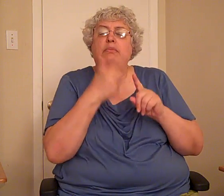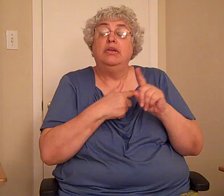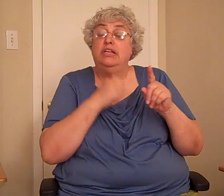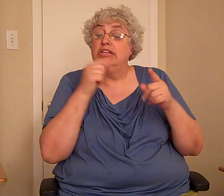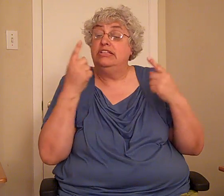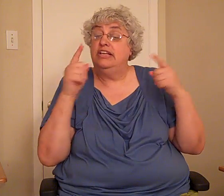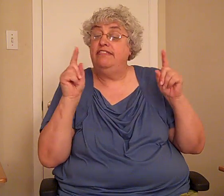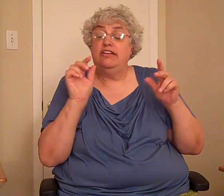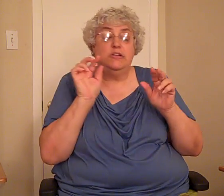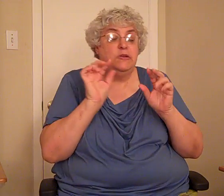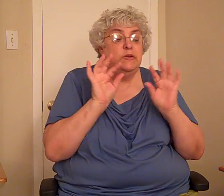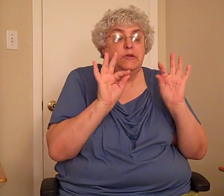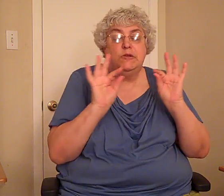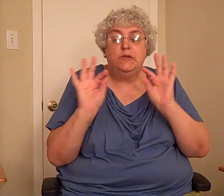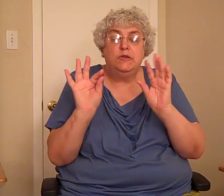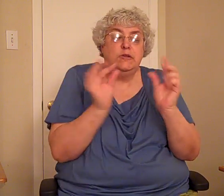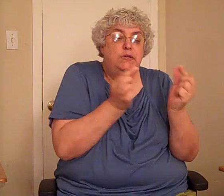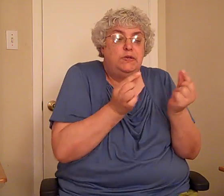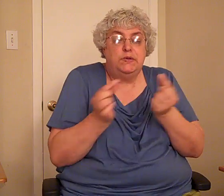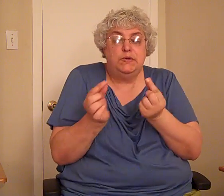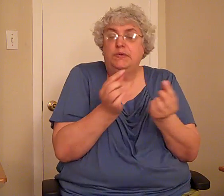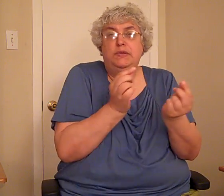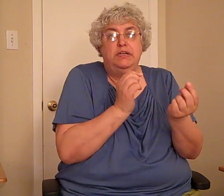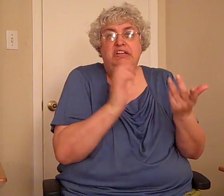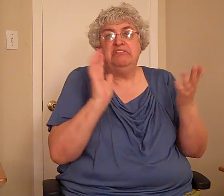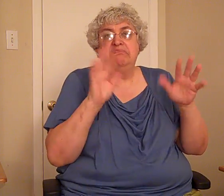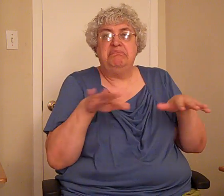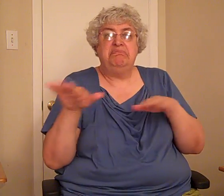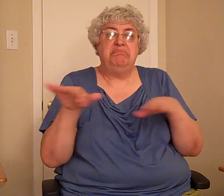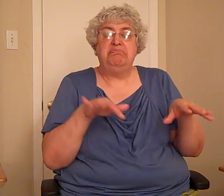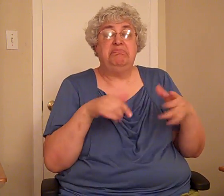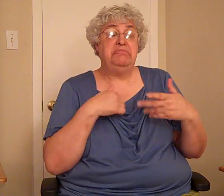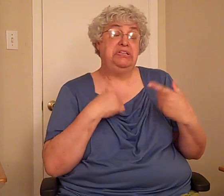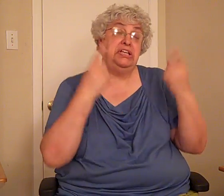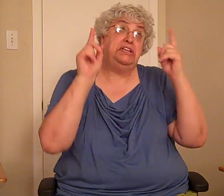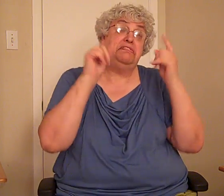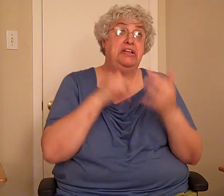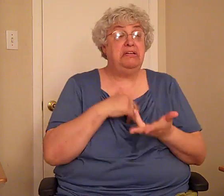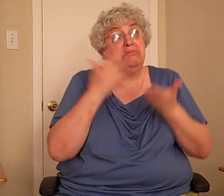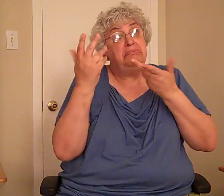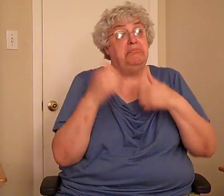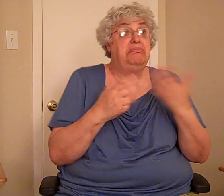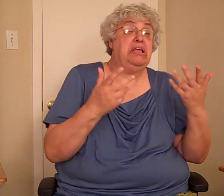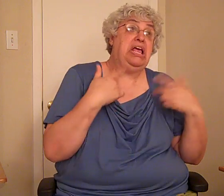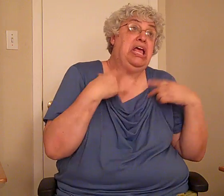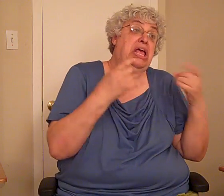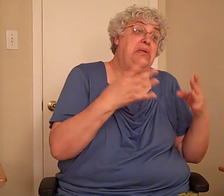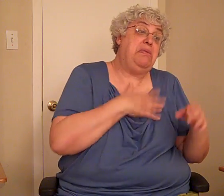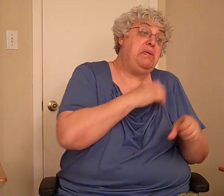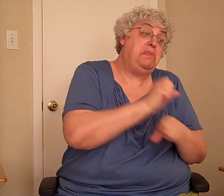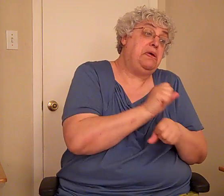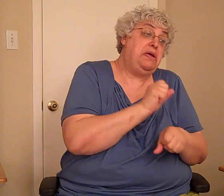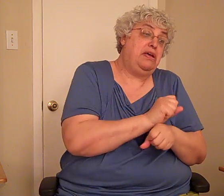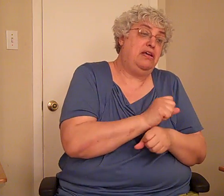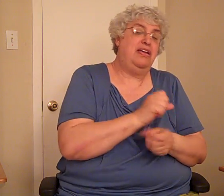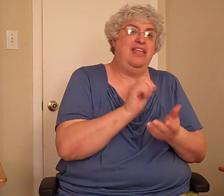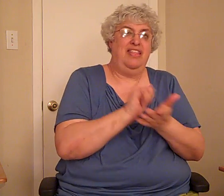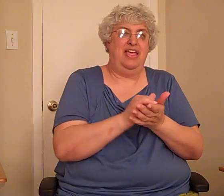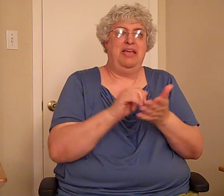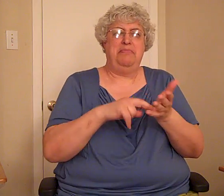They dabble around. It's all, if it works out, cool. If it doesn't, I'll go back to what I hated to begin with, which to me is totally the definition of insanity. Why in the